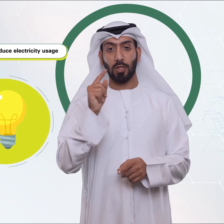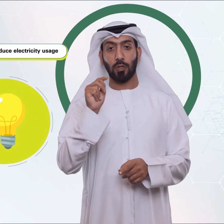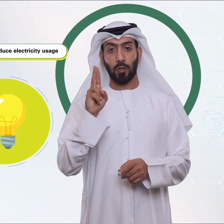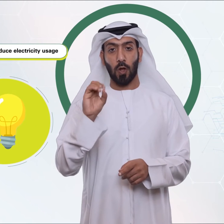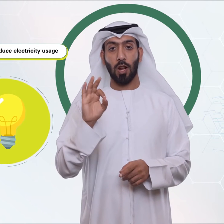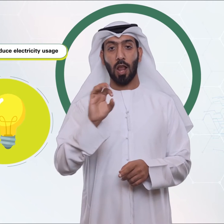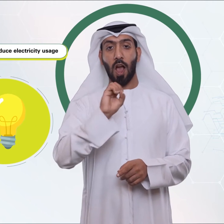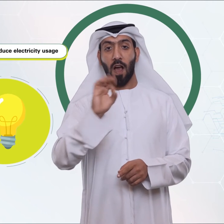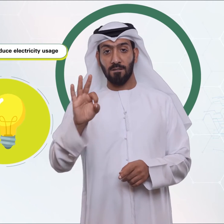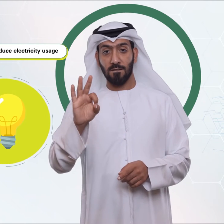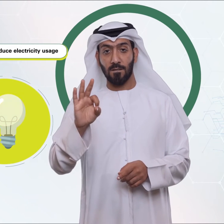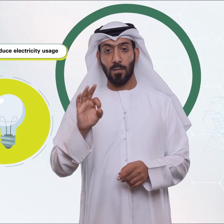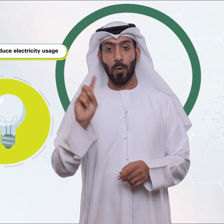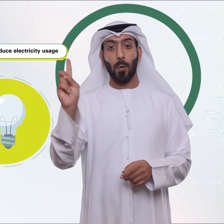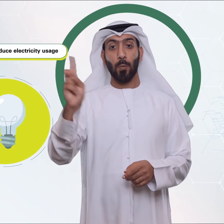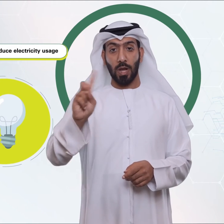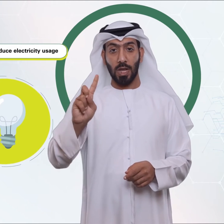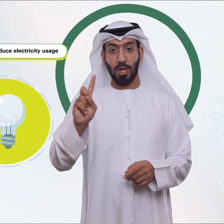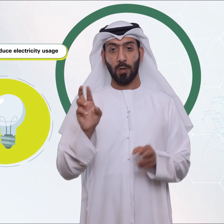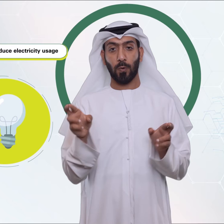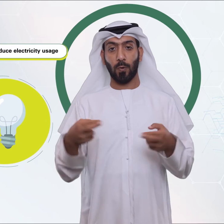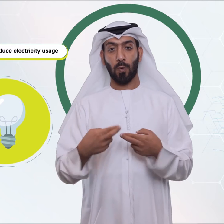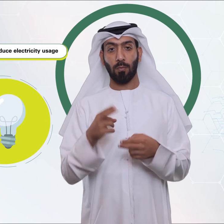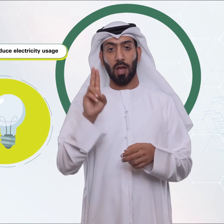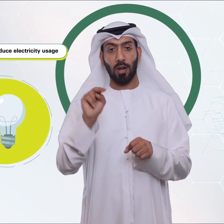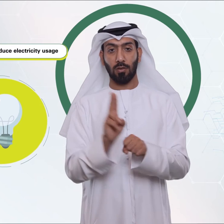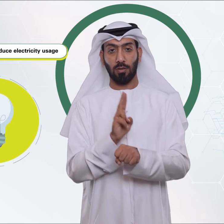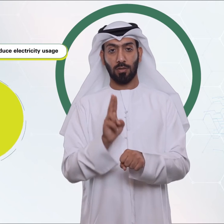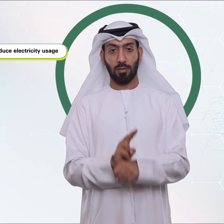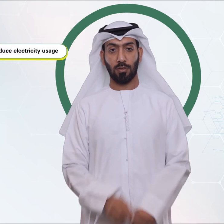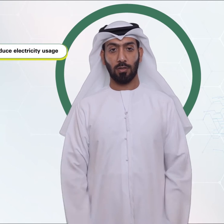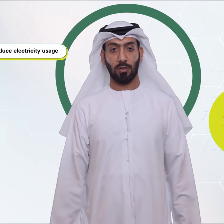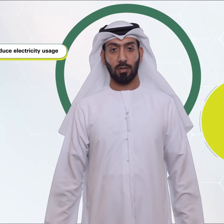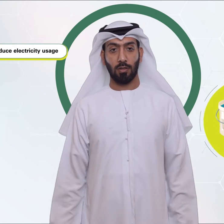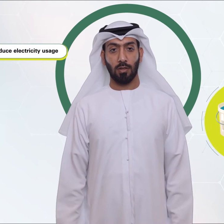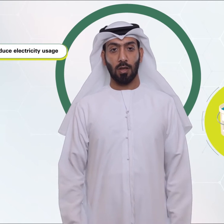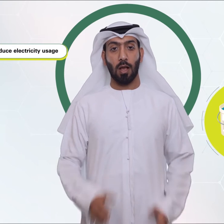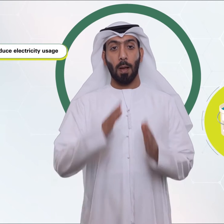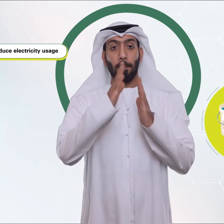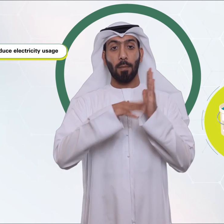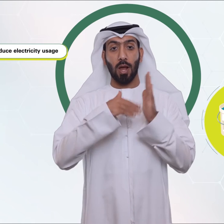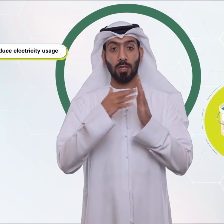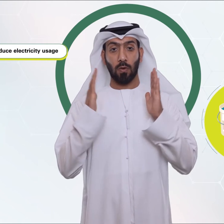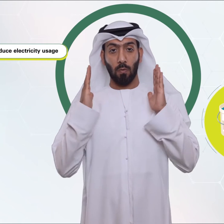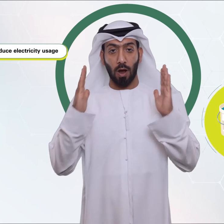lamps regularly and turn off lamps in unused rooms. Paint the walls in light reflecting